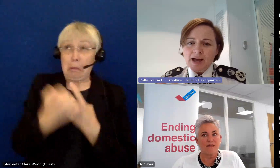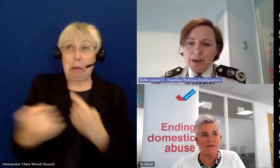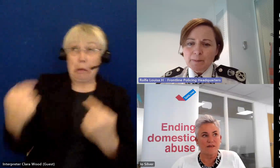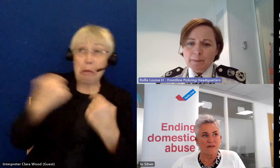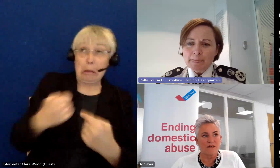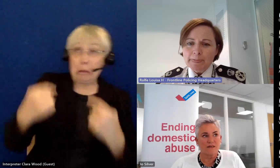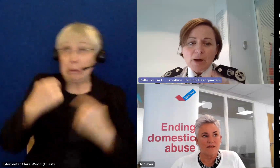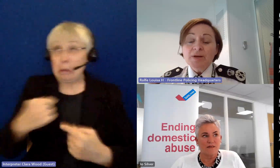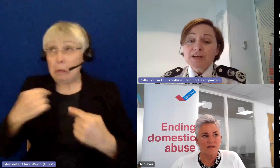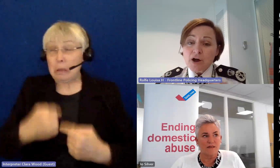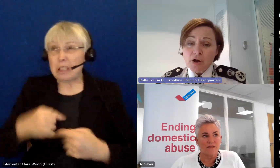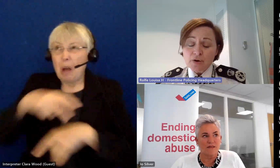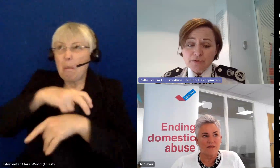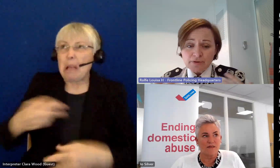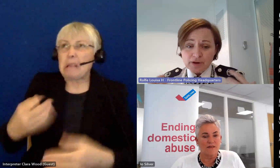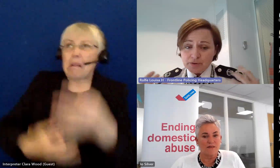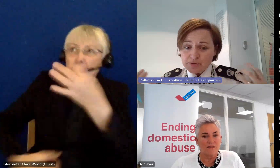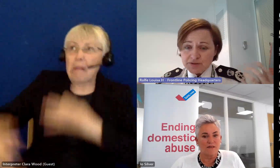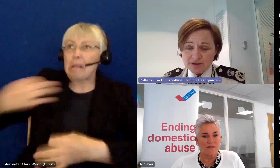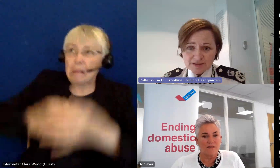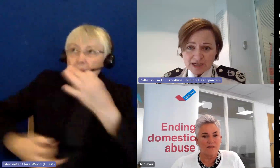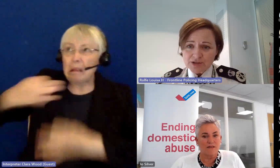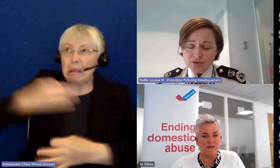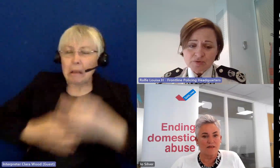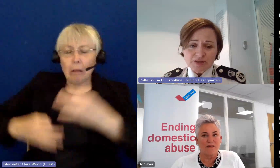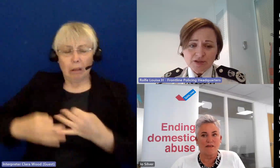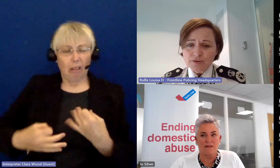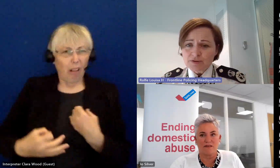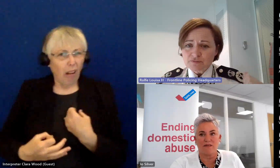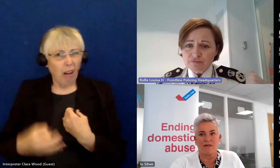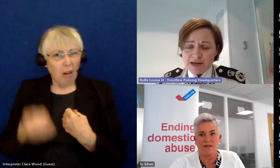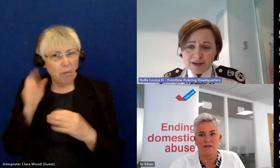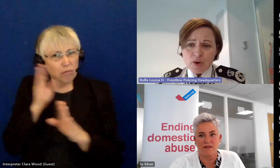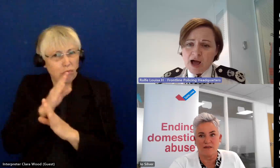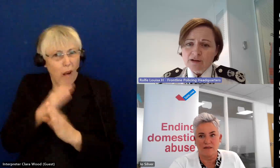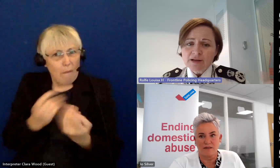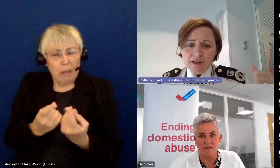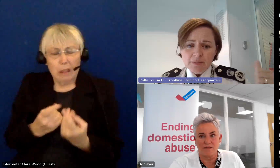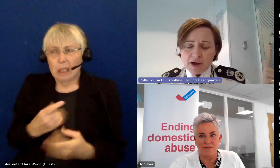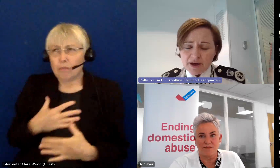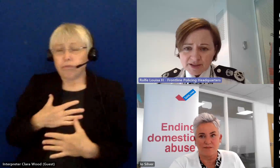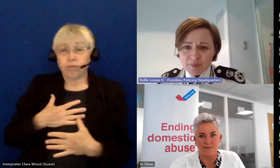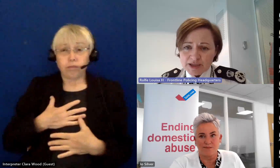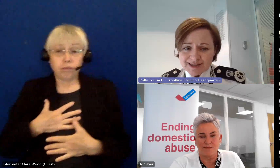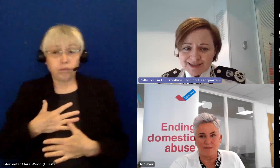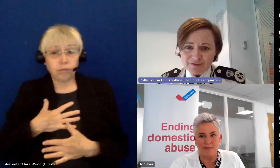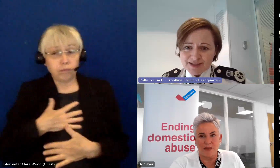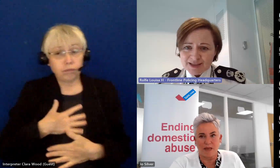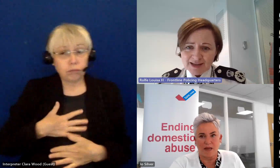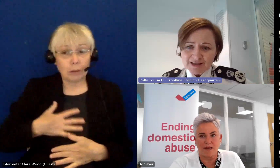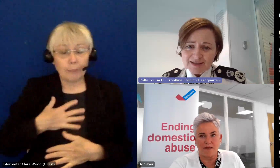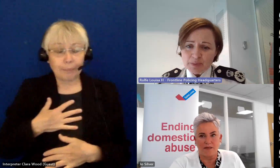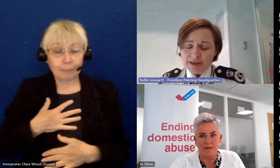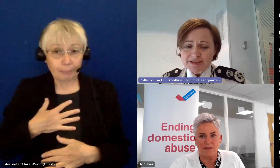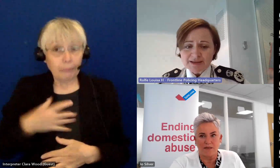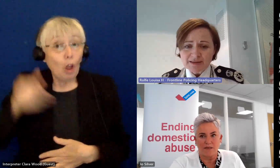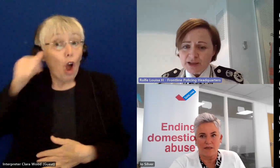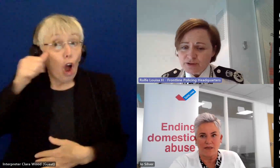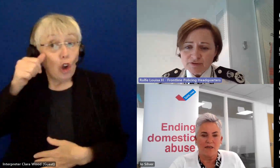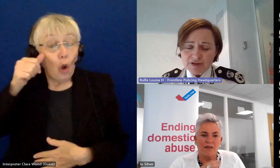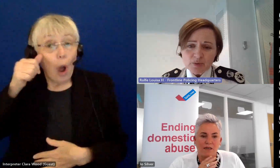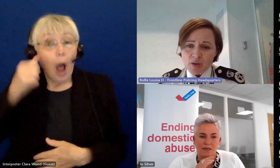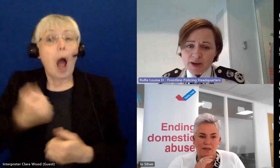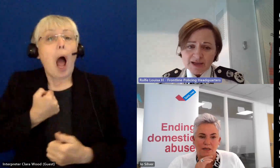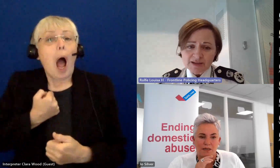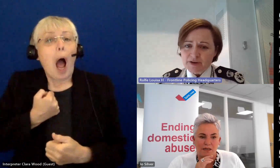questions. Now we know that those Dash tools are used really well by our specialist investigators in policing.